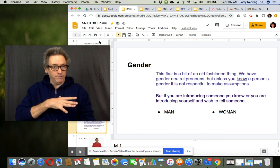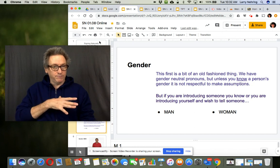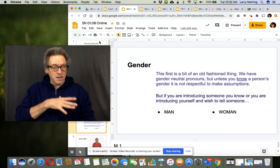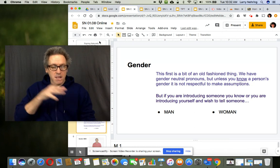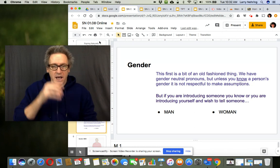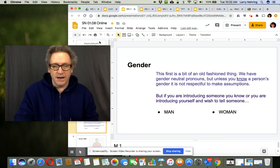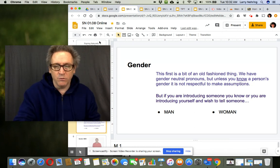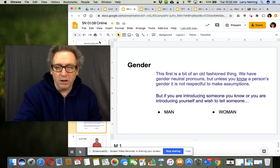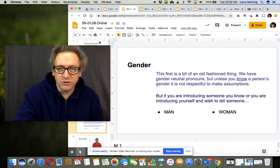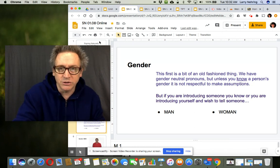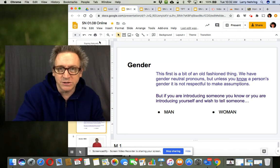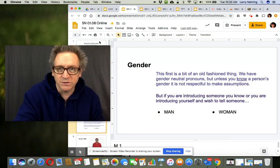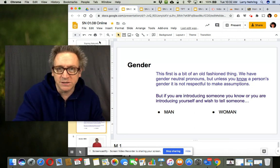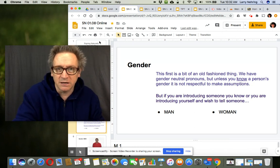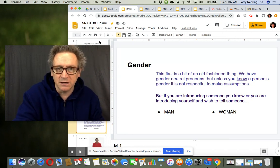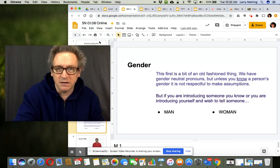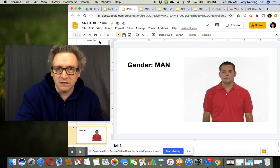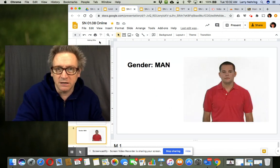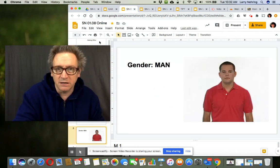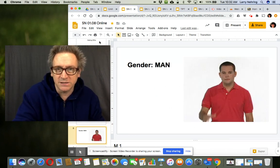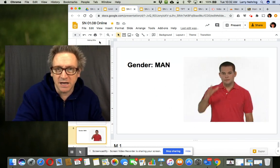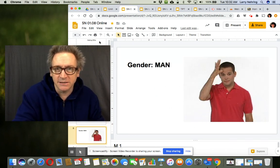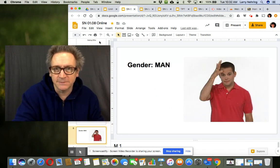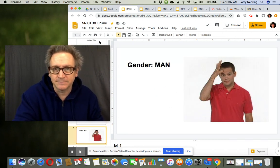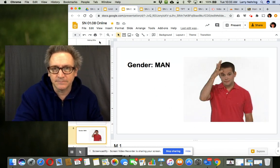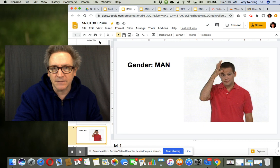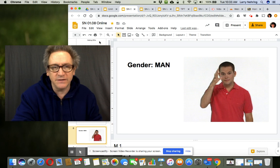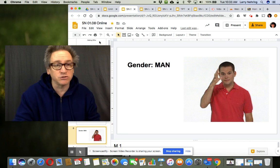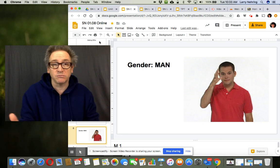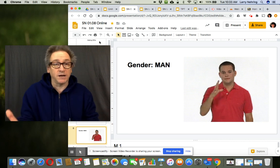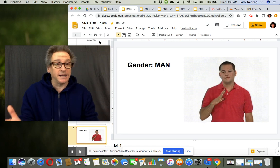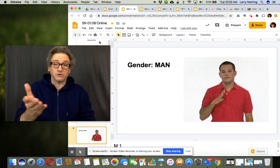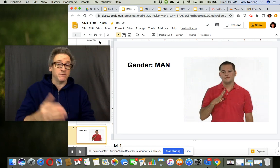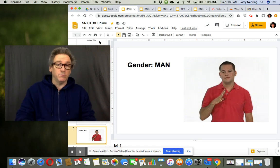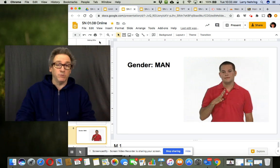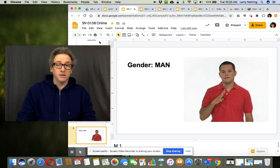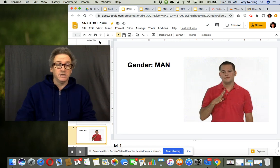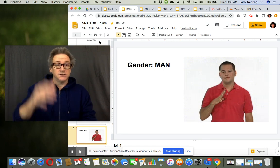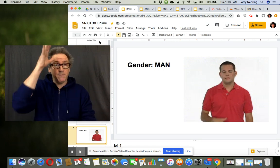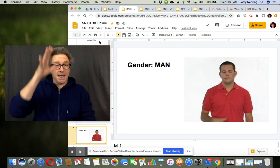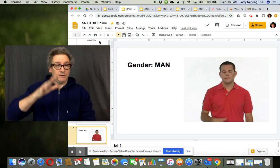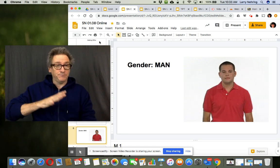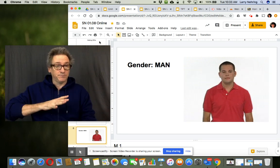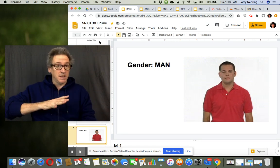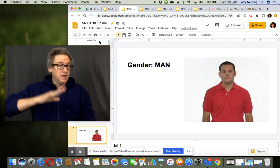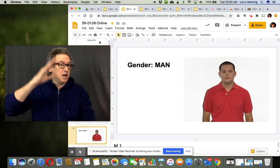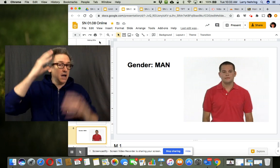woman. And I'll introduce those signs. And these are, again, straight from the book. So